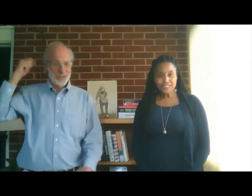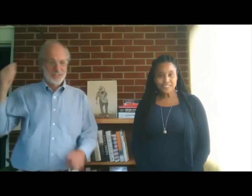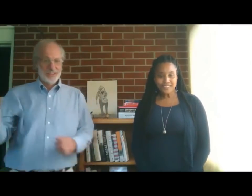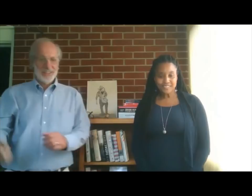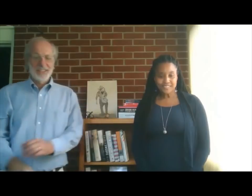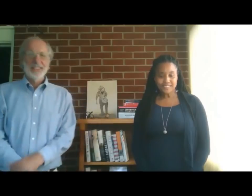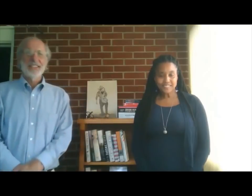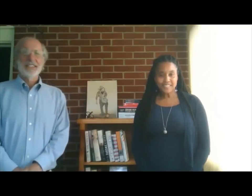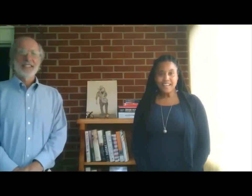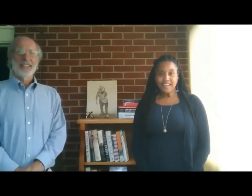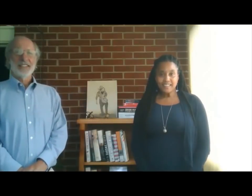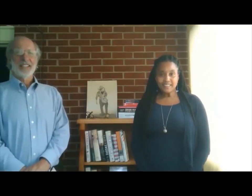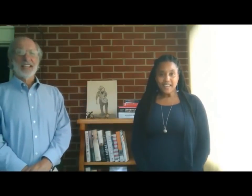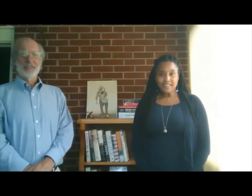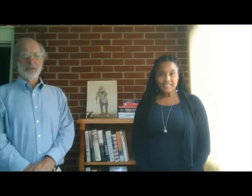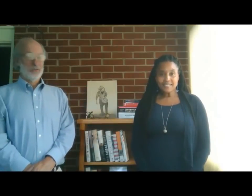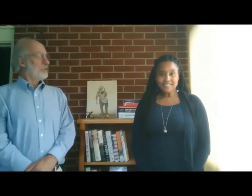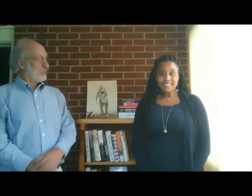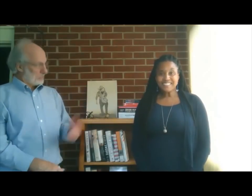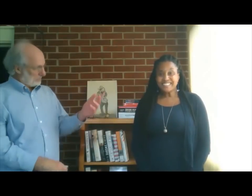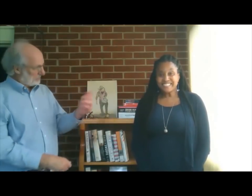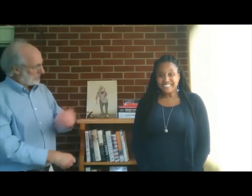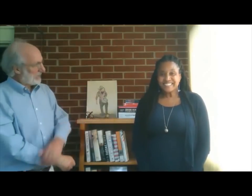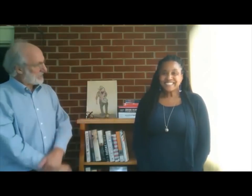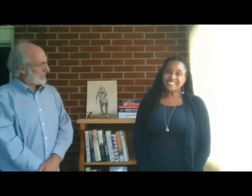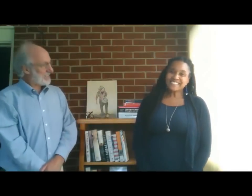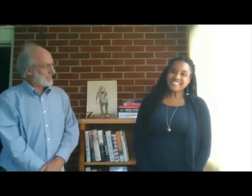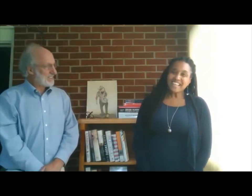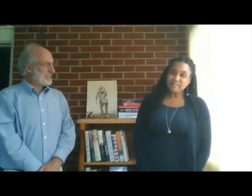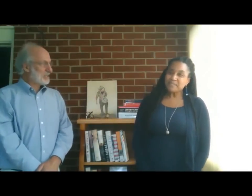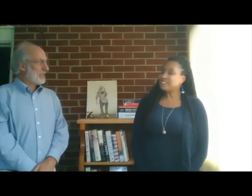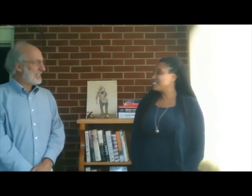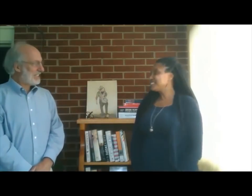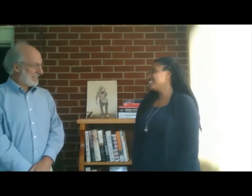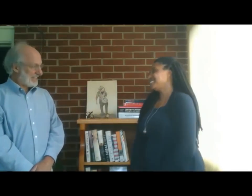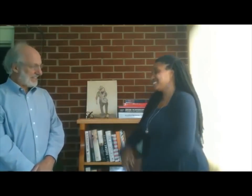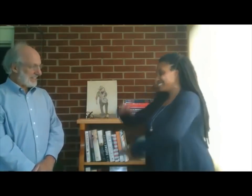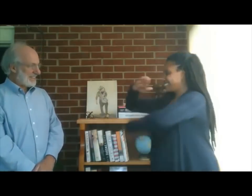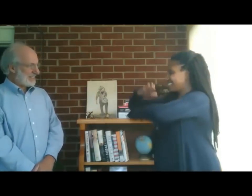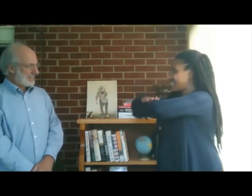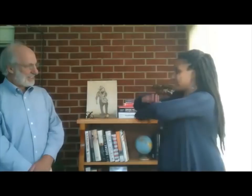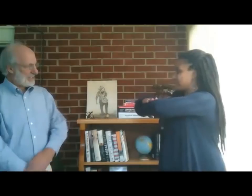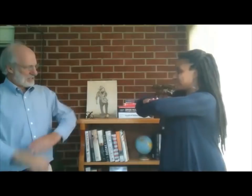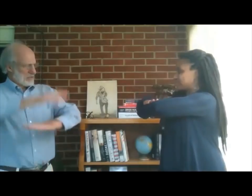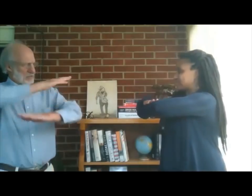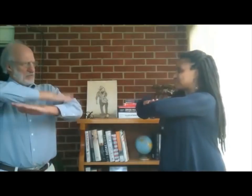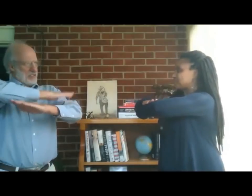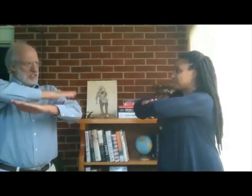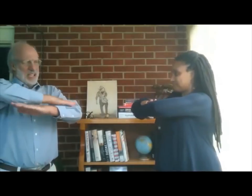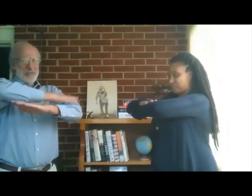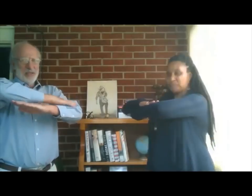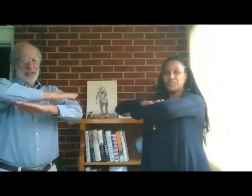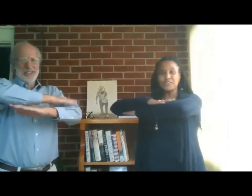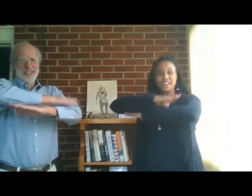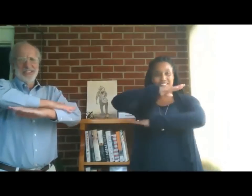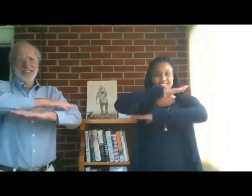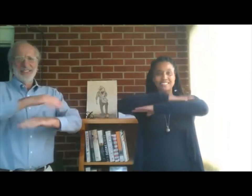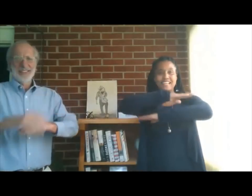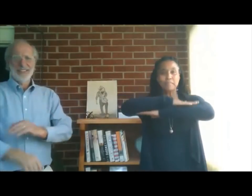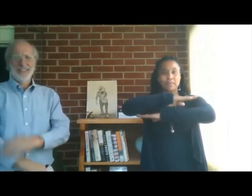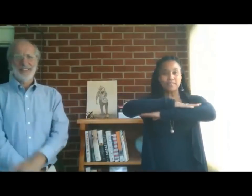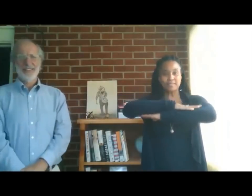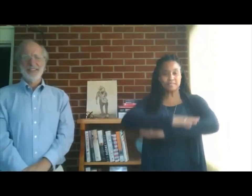Hairbrush. Good. And last? Oops. Go ahead, Tanya. Table. Teach me. Table. Table.